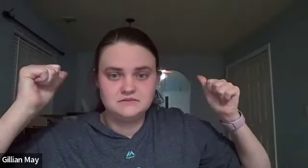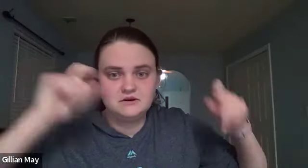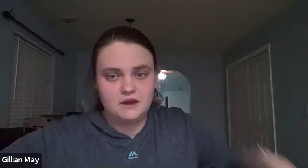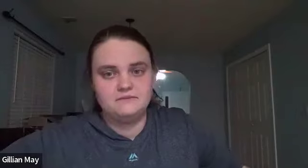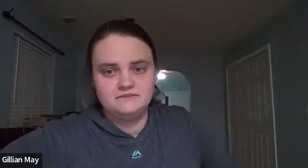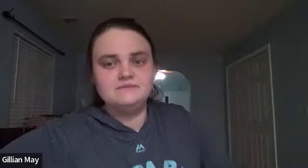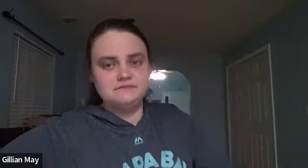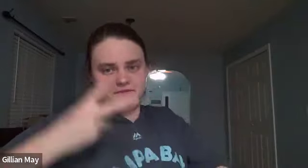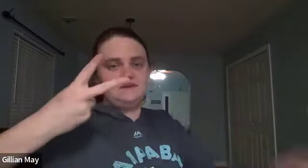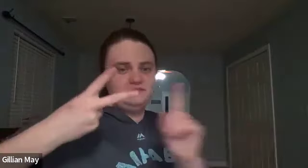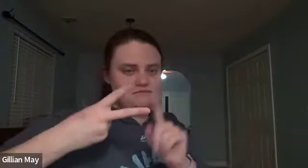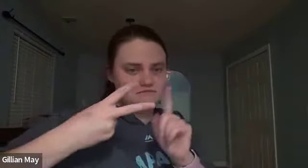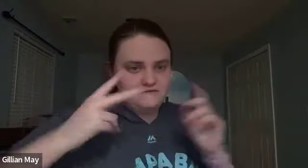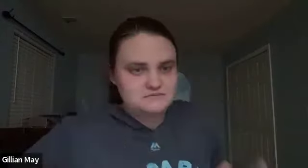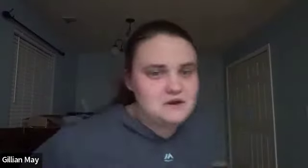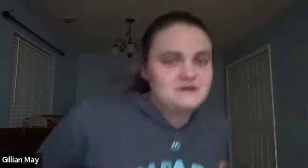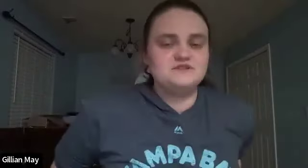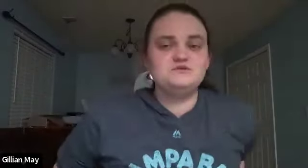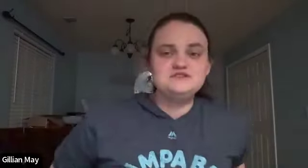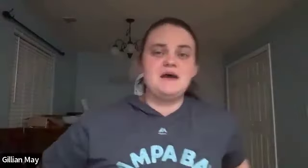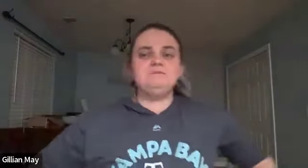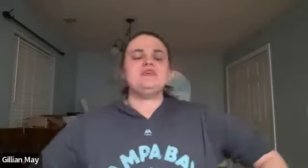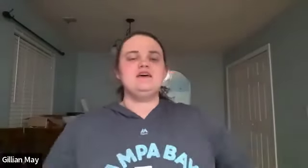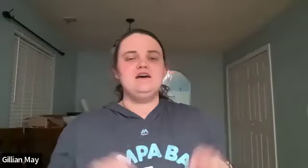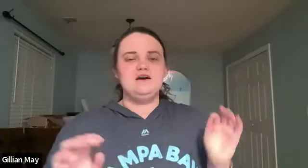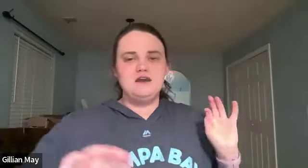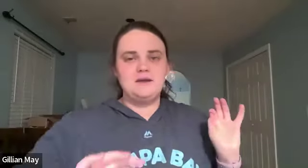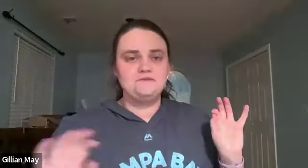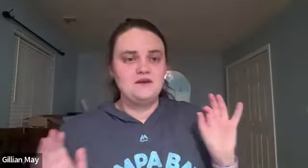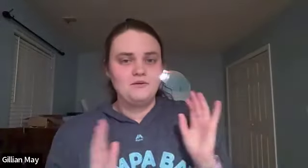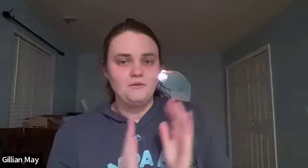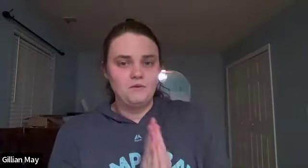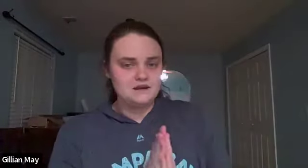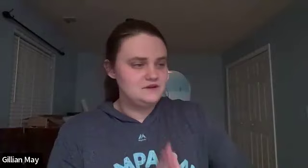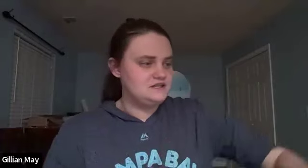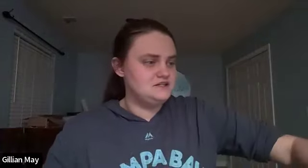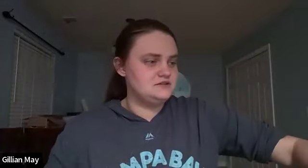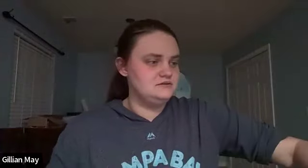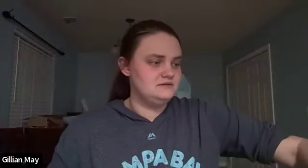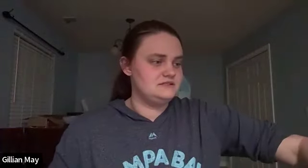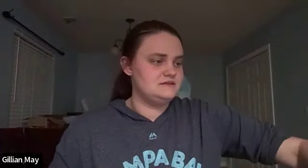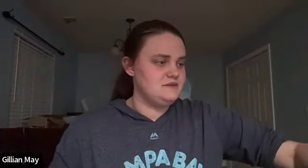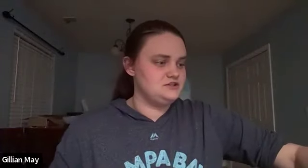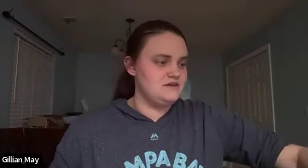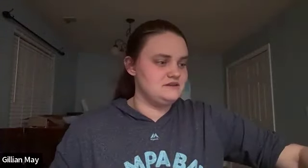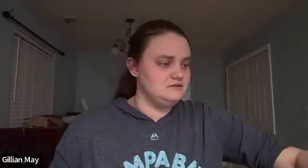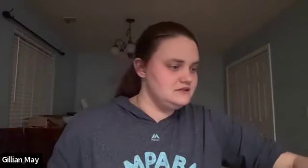Okay. Perfect. All right. So we'll do that. Okay. What I'm going to do is, let me make sure I have a little